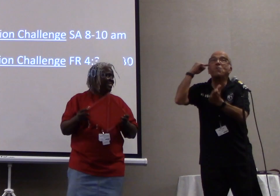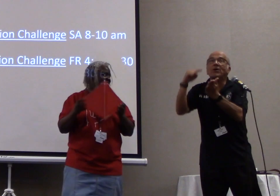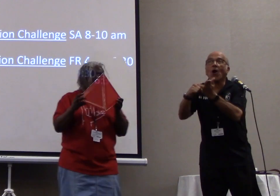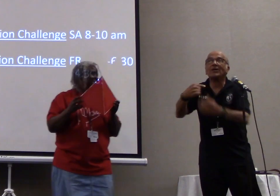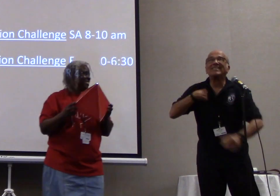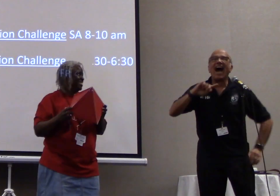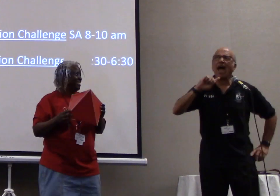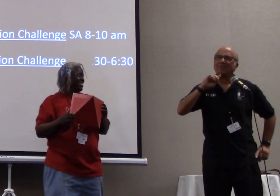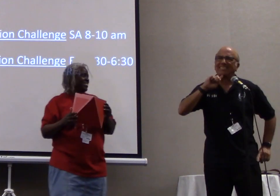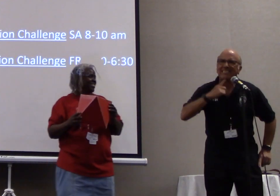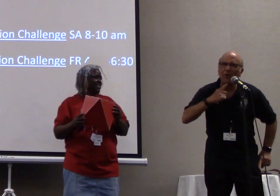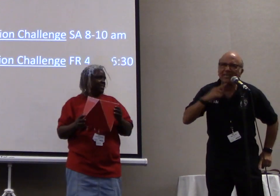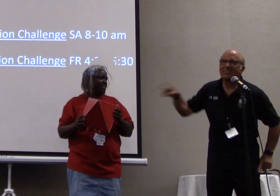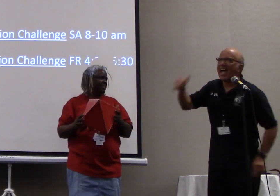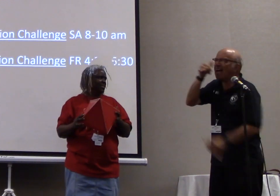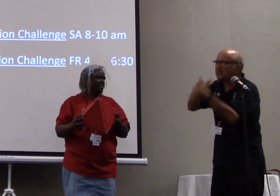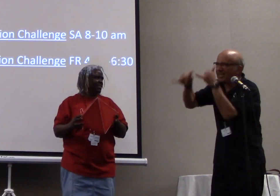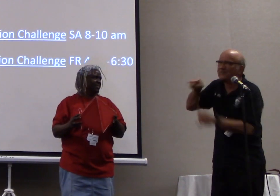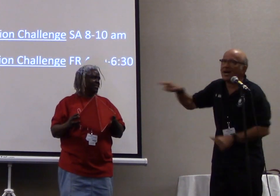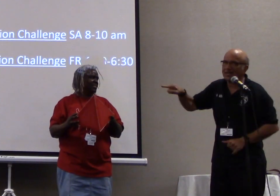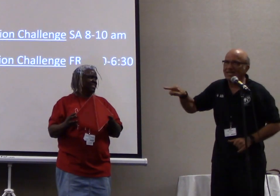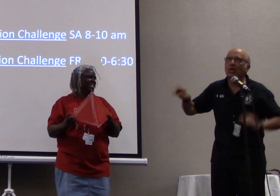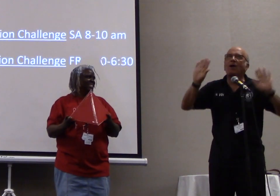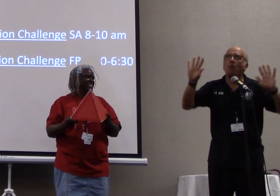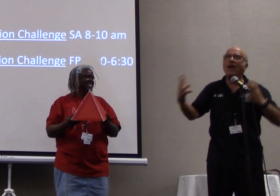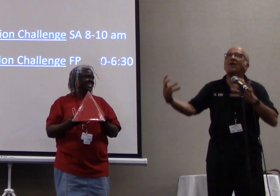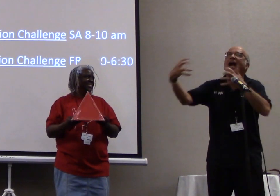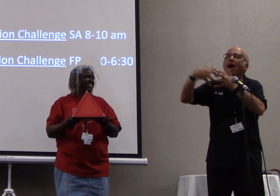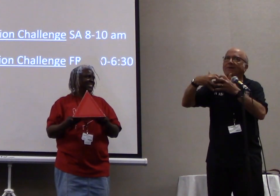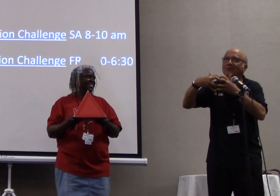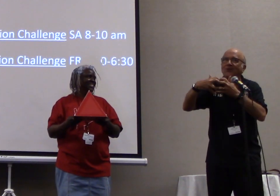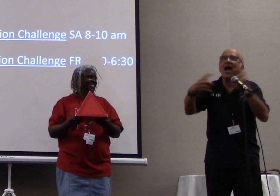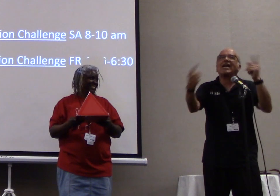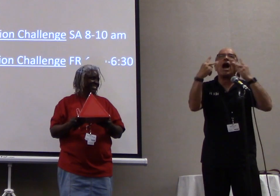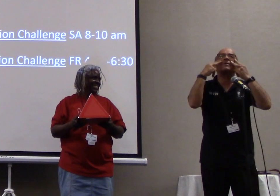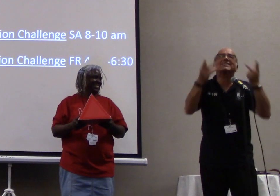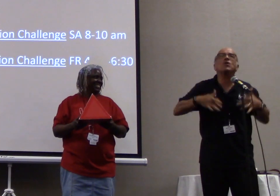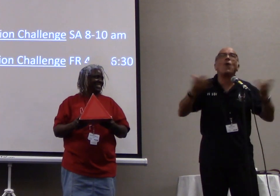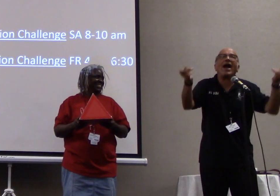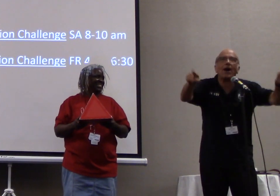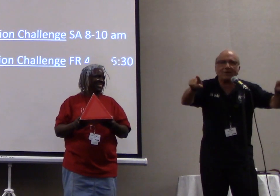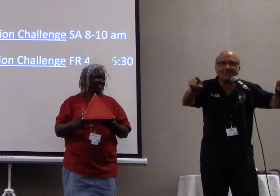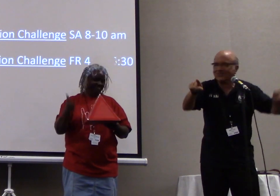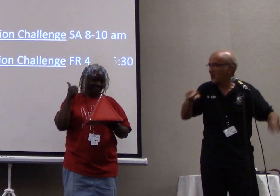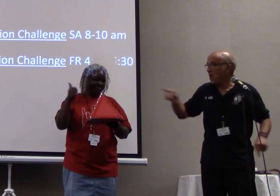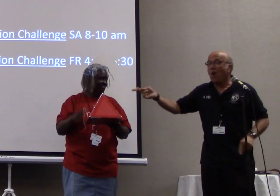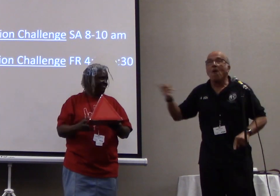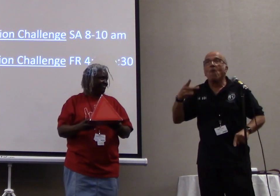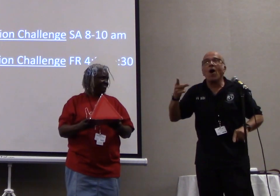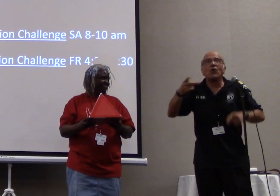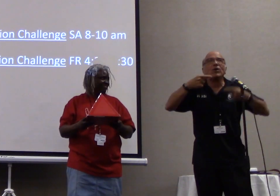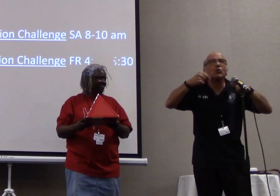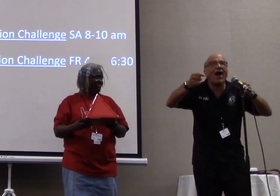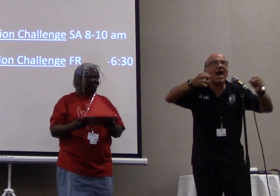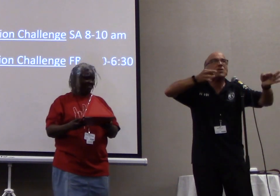Now, you're going to notice I'm serious and she's funny. You'll be a wonderful combination. Come and see what happens.